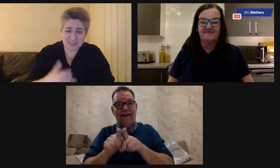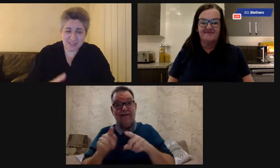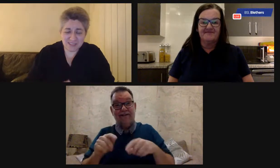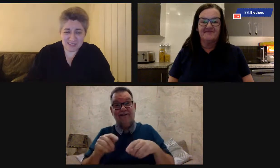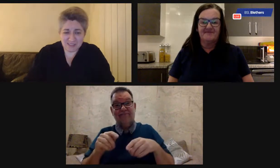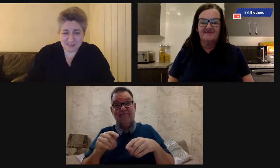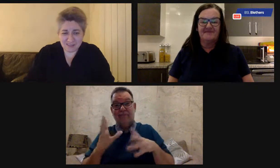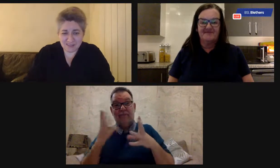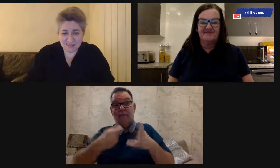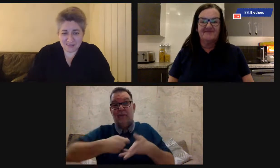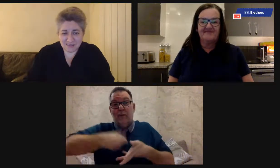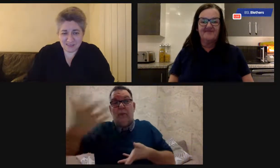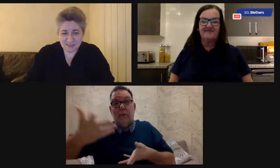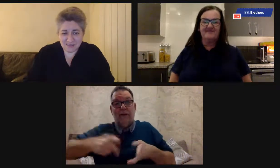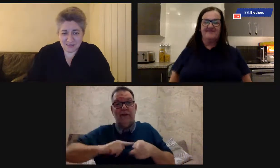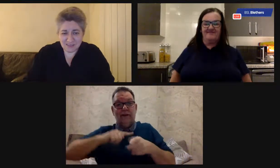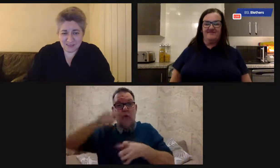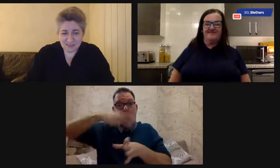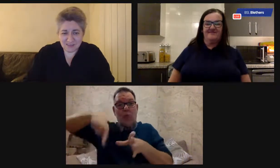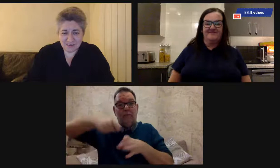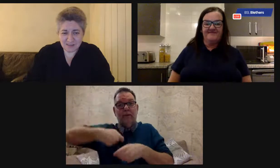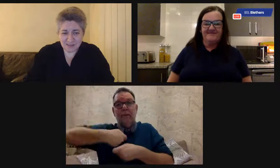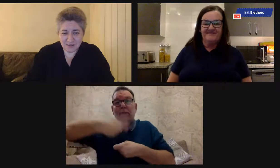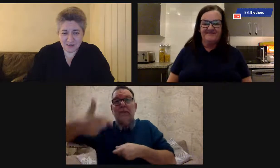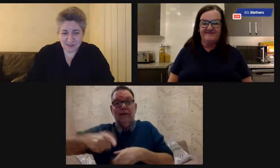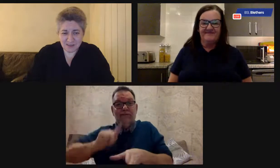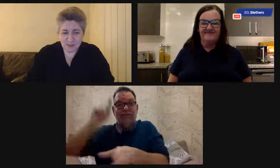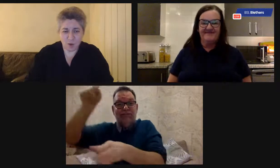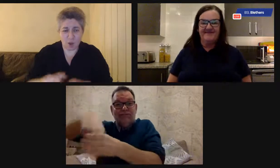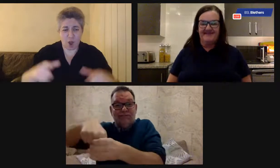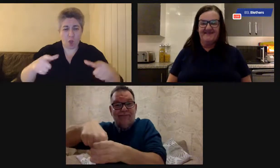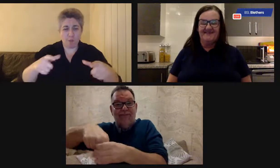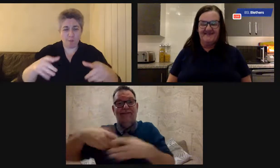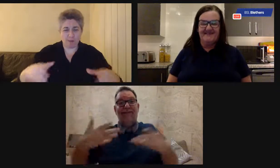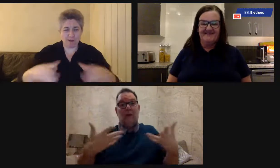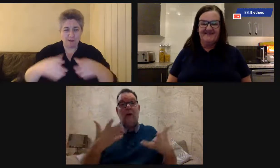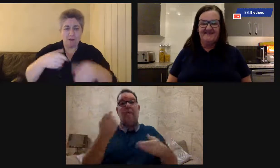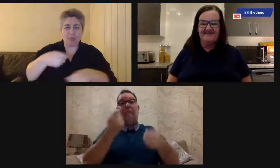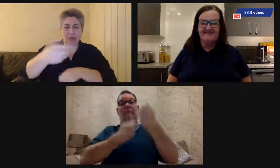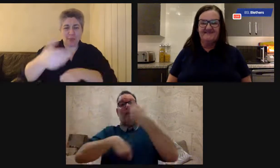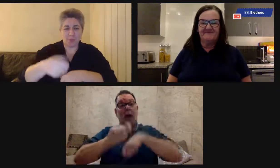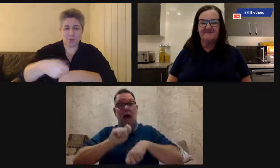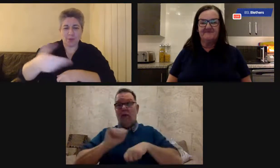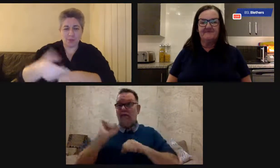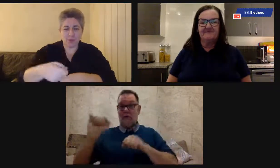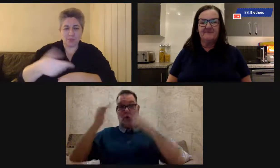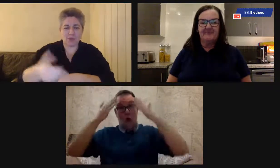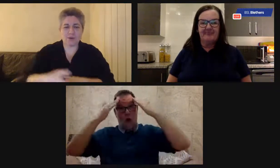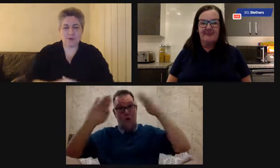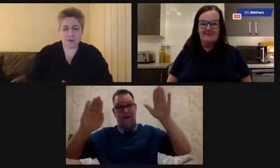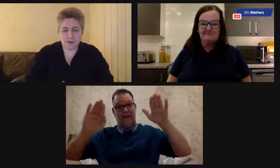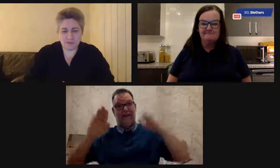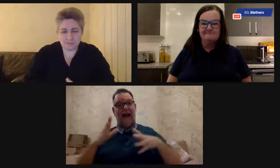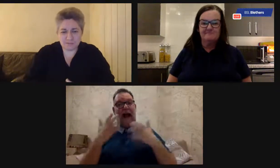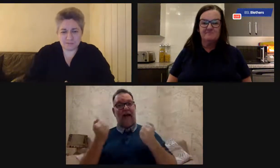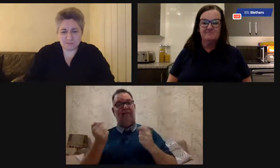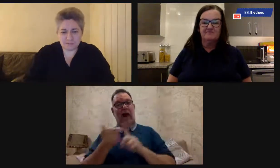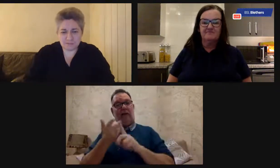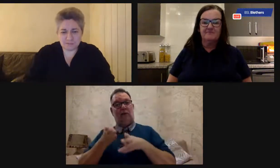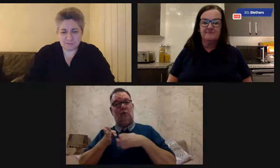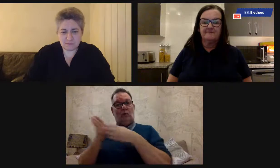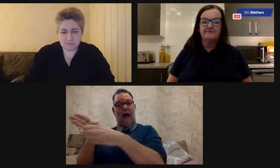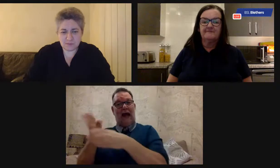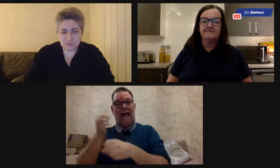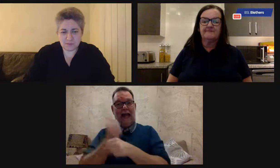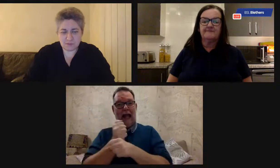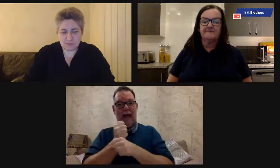that so that if people were using scooters, they're not excluded from all the games. So what we do is we have other games that people